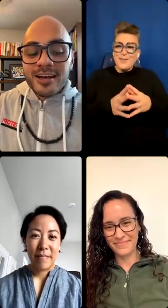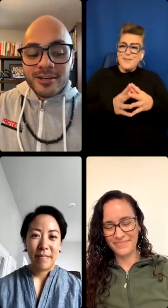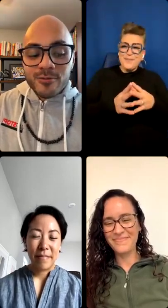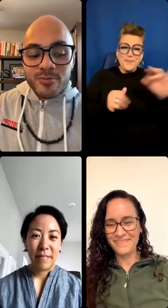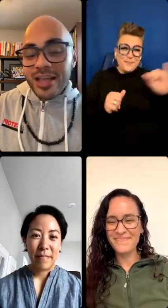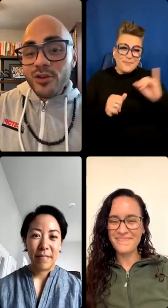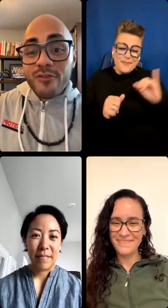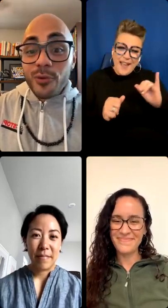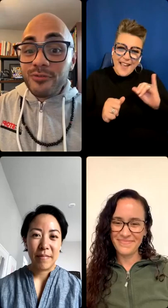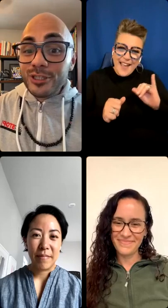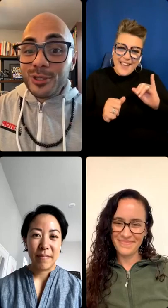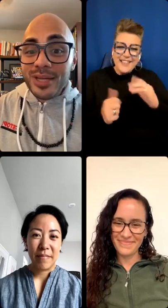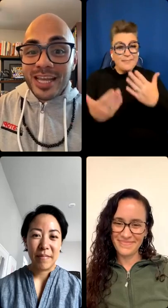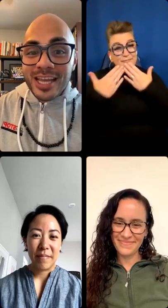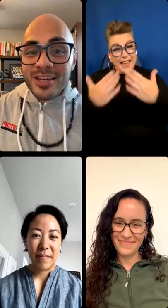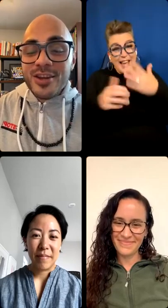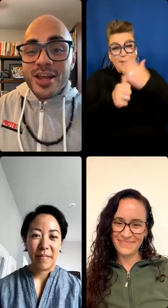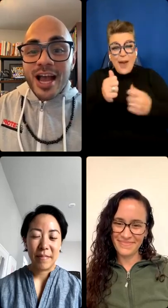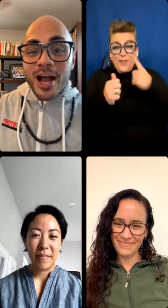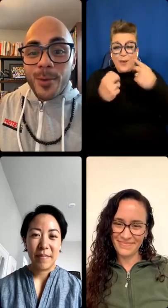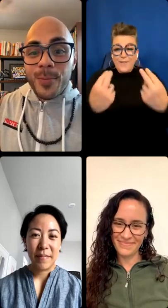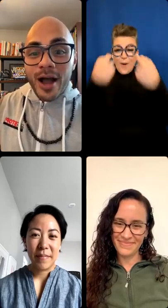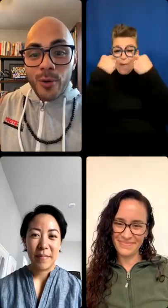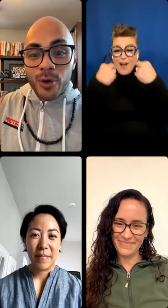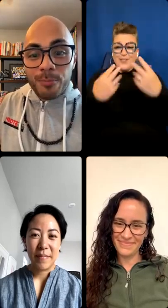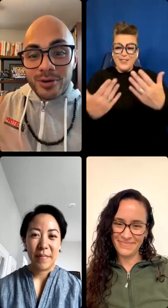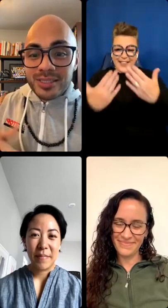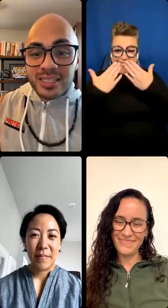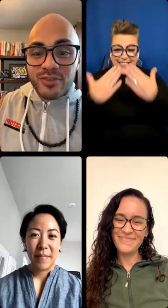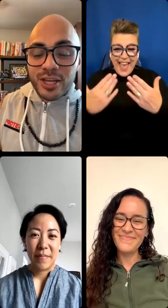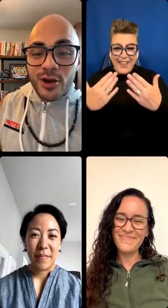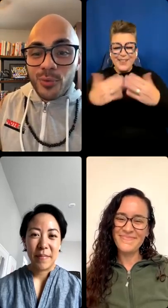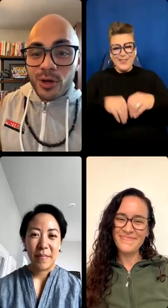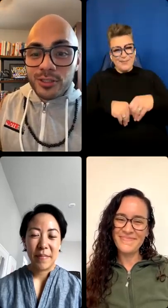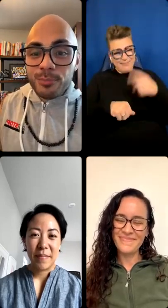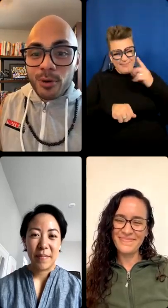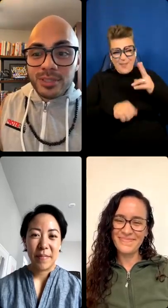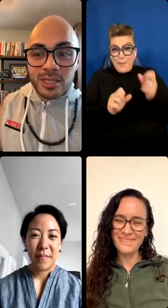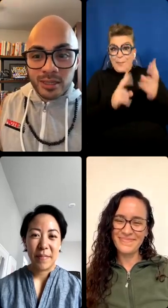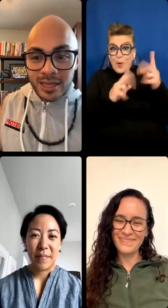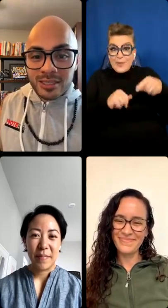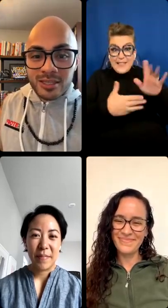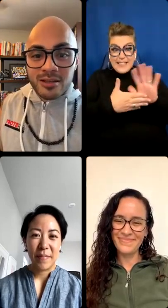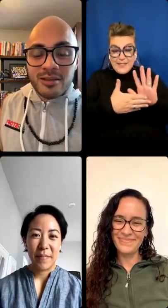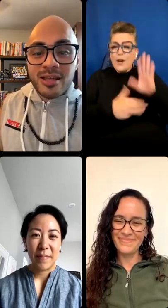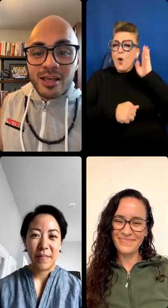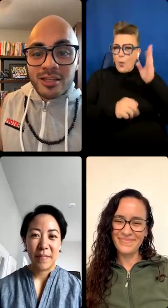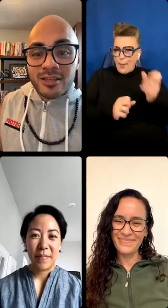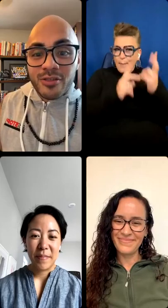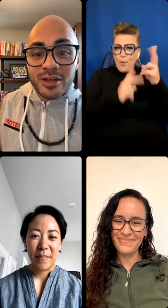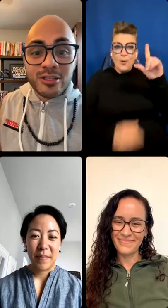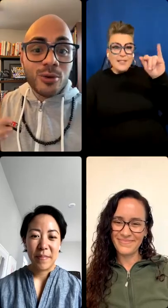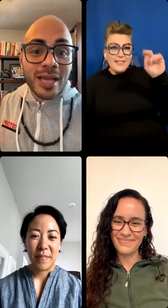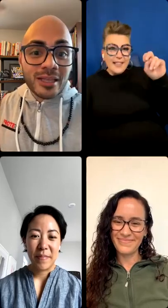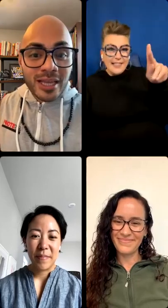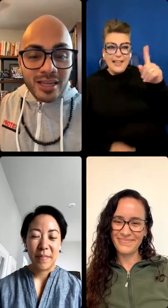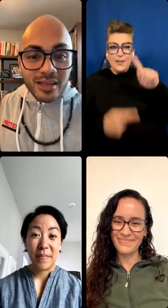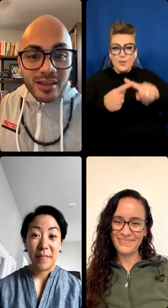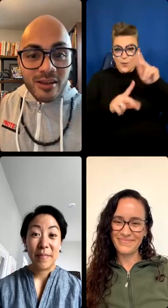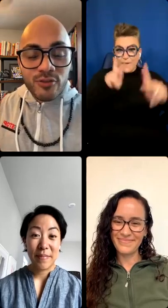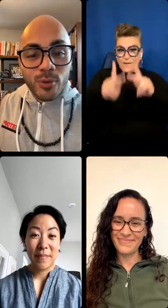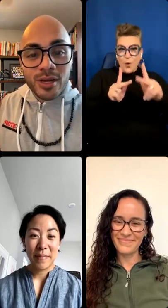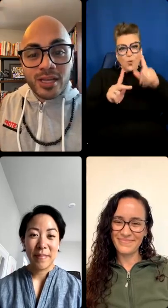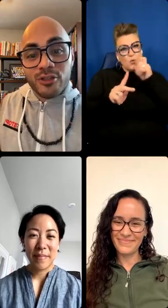And thank you, everyone, for tuning in. We'll post this video, and we'll also post the link to the donate